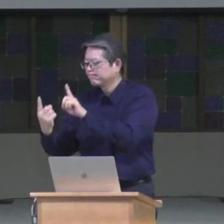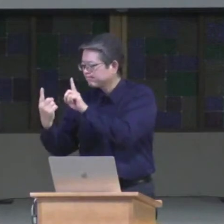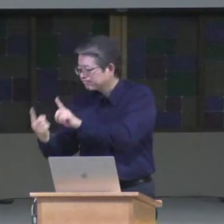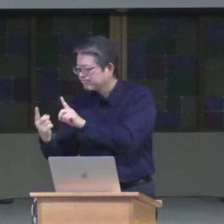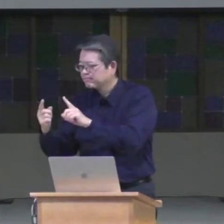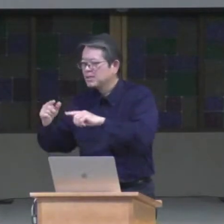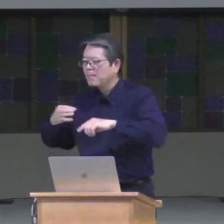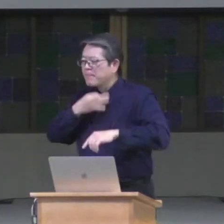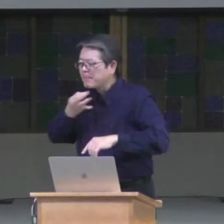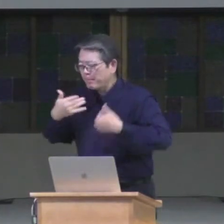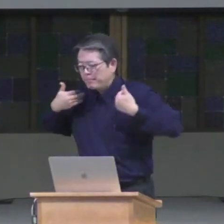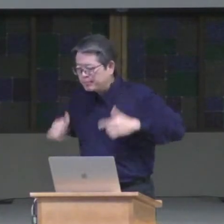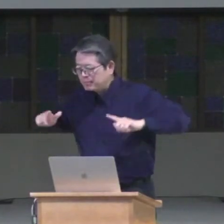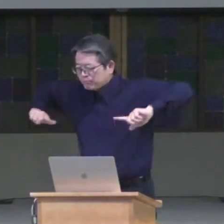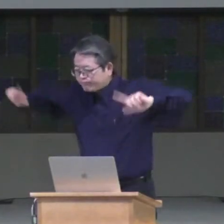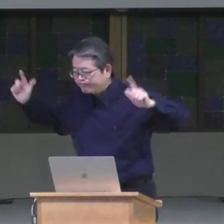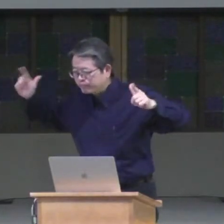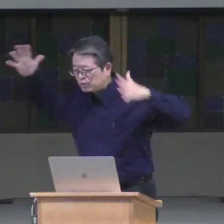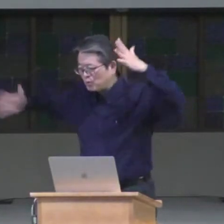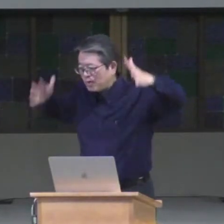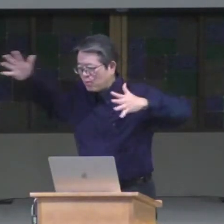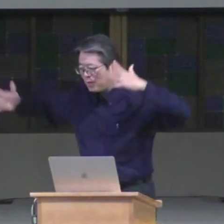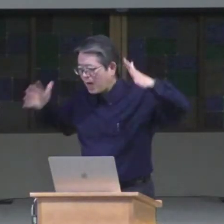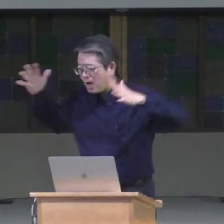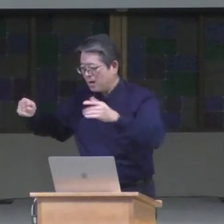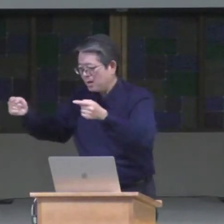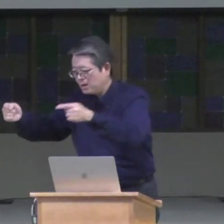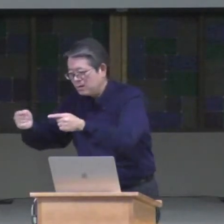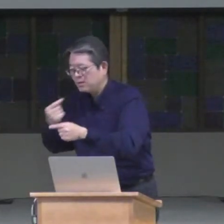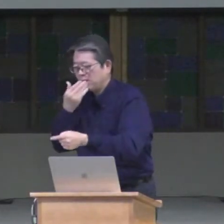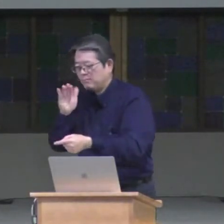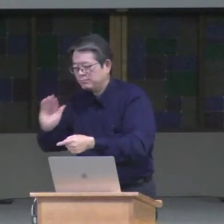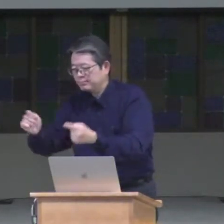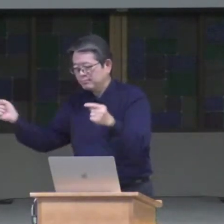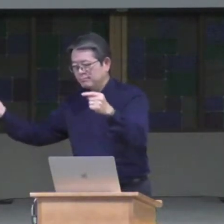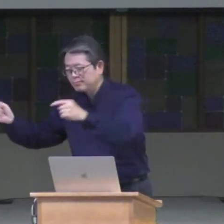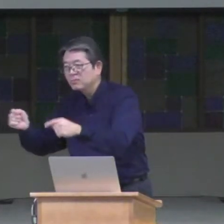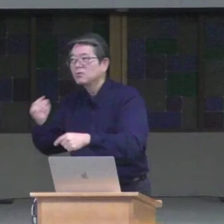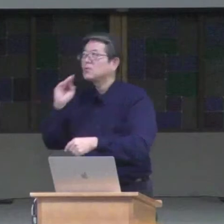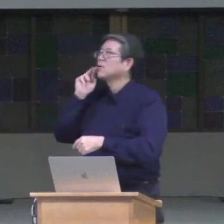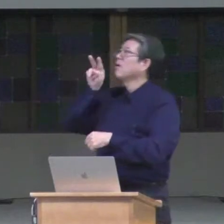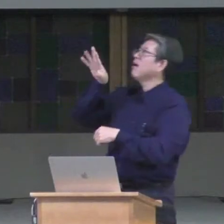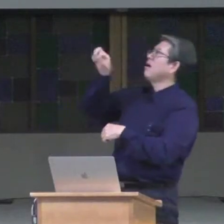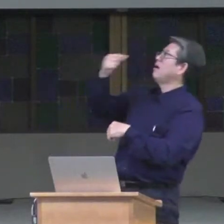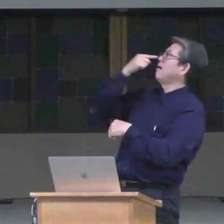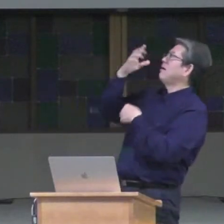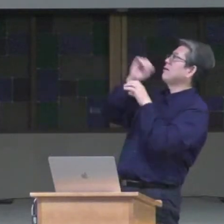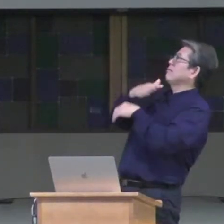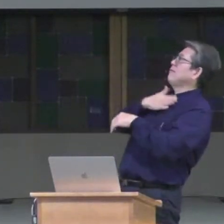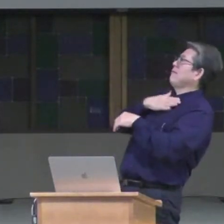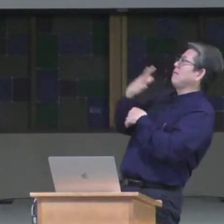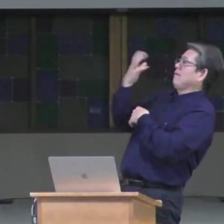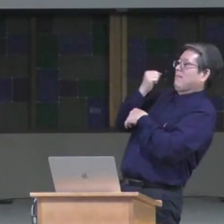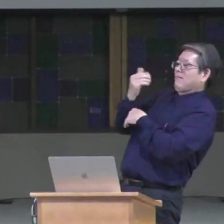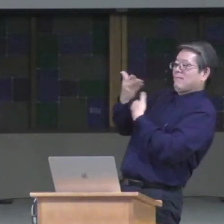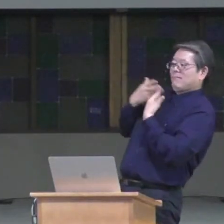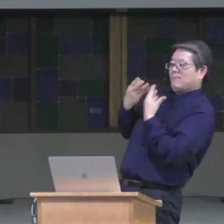brought the two of them separate. He didn't talk to them. He did things that the deaf person could understand.